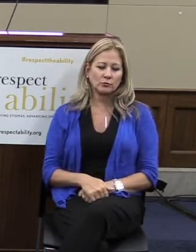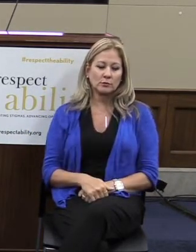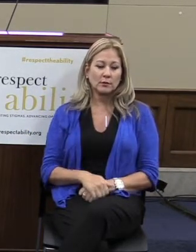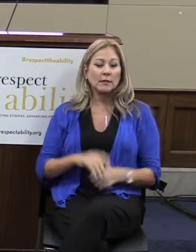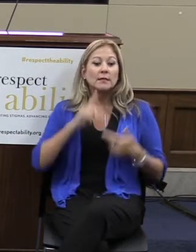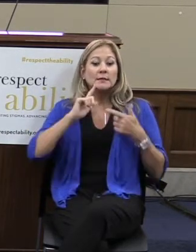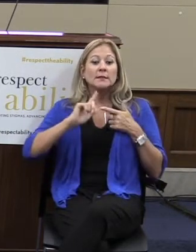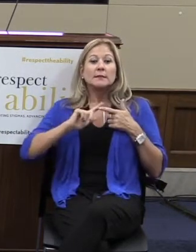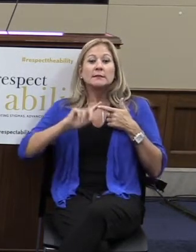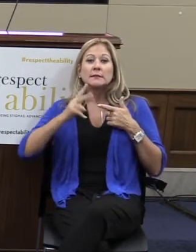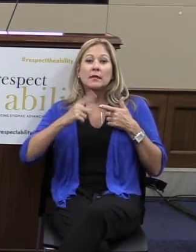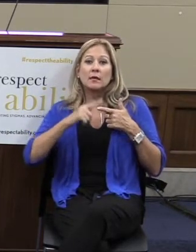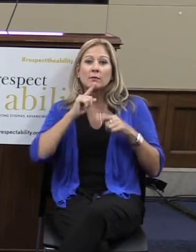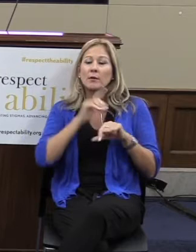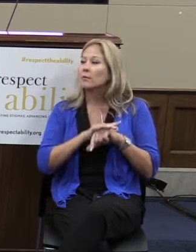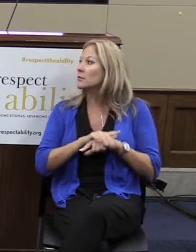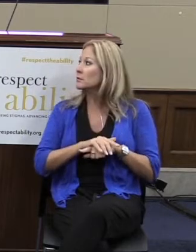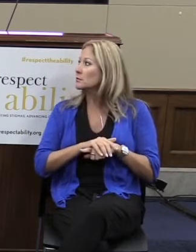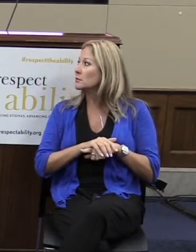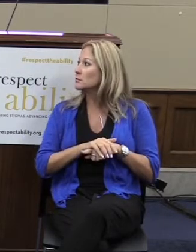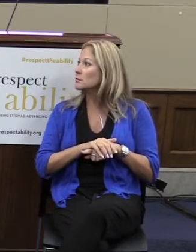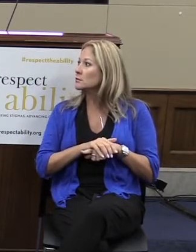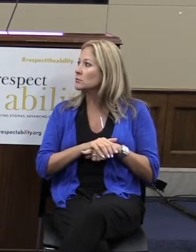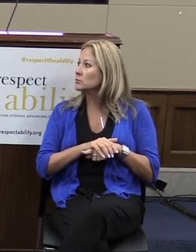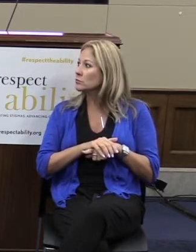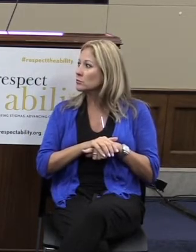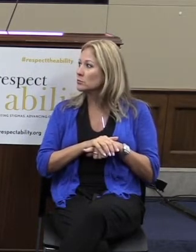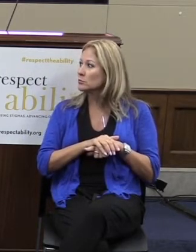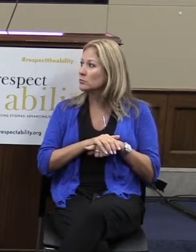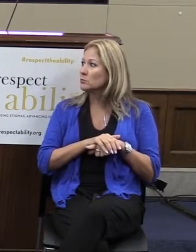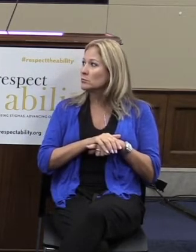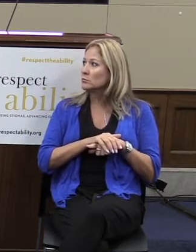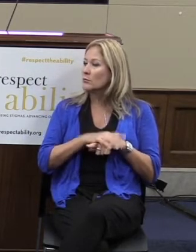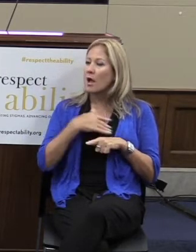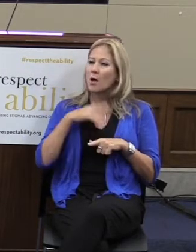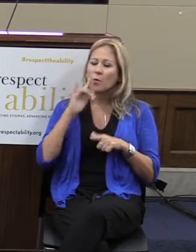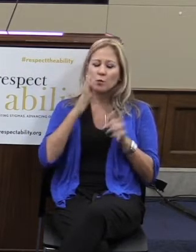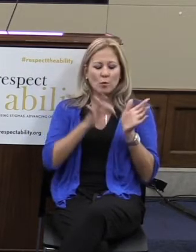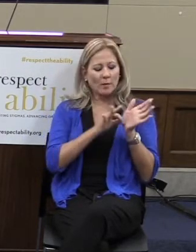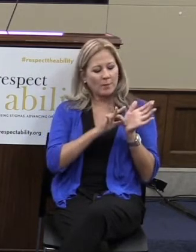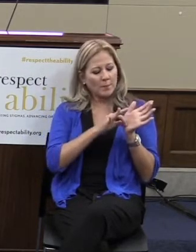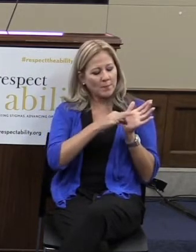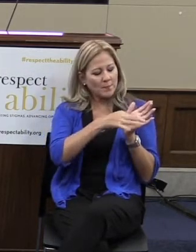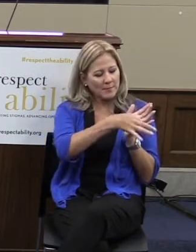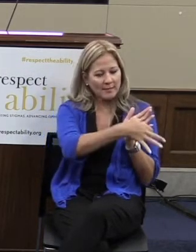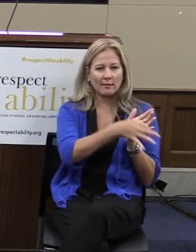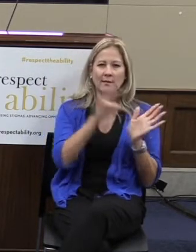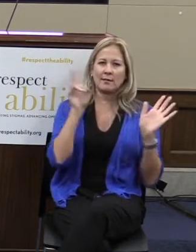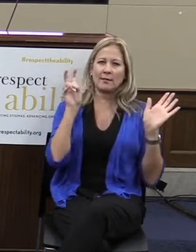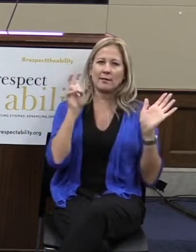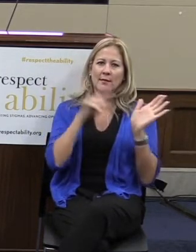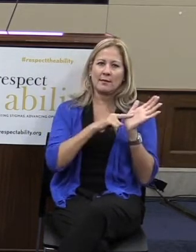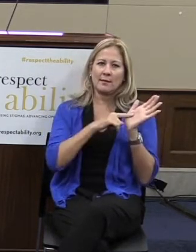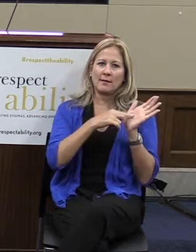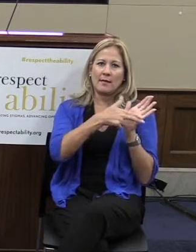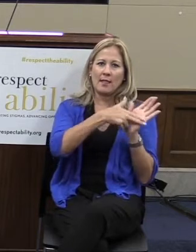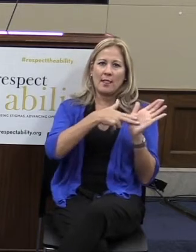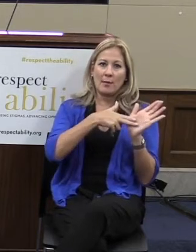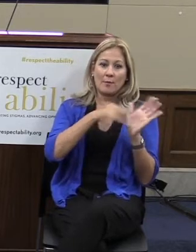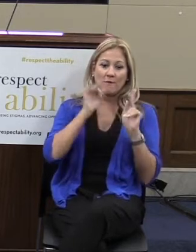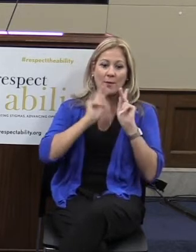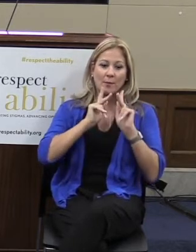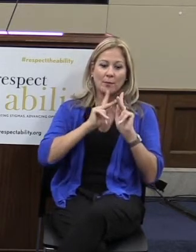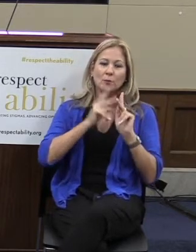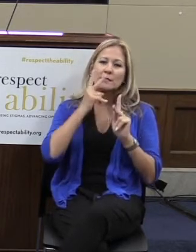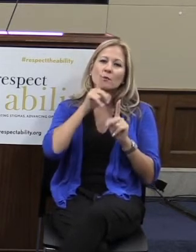pledge is that I will peel the label of people to see what it is really inside, and based on